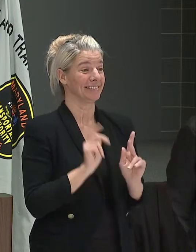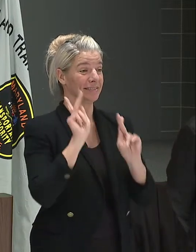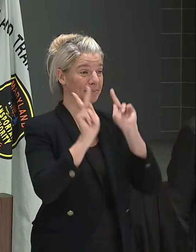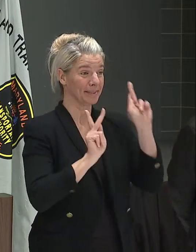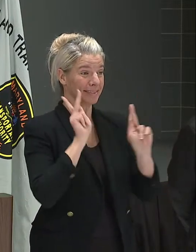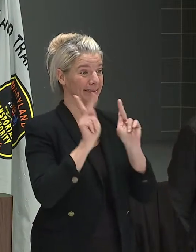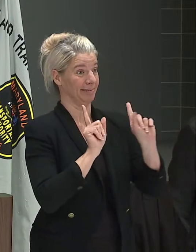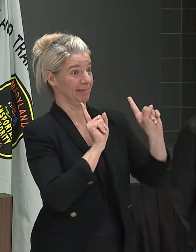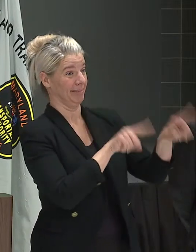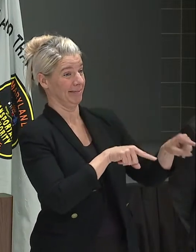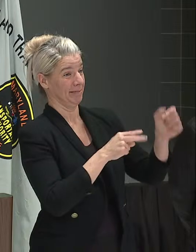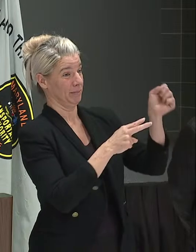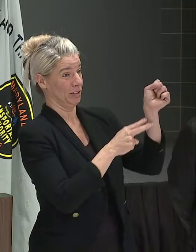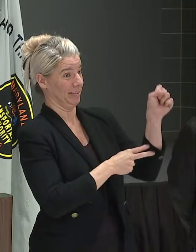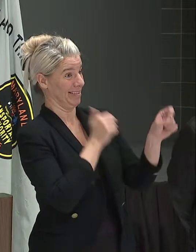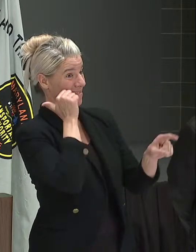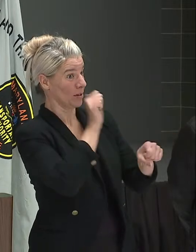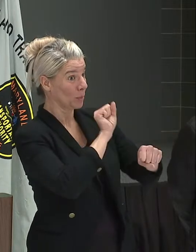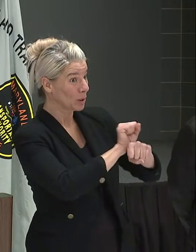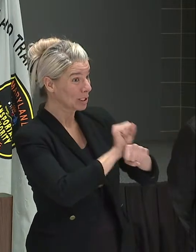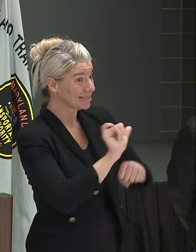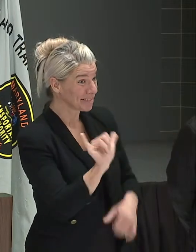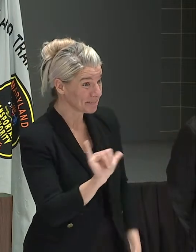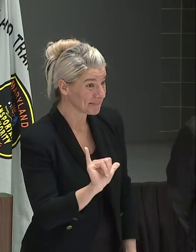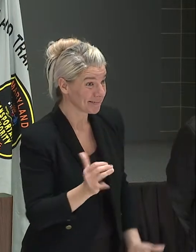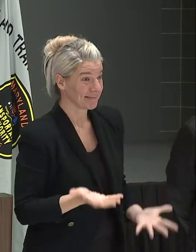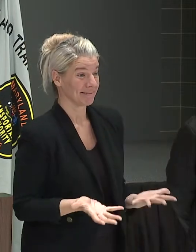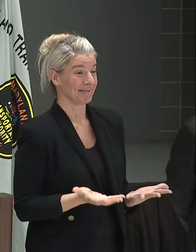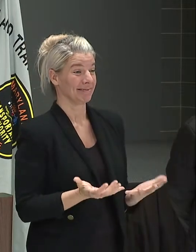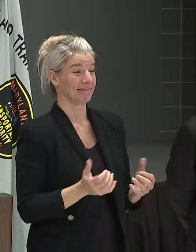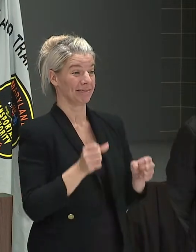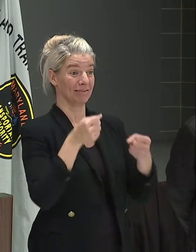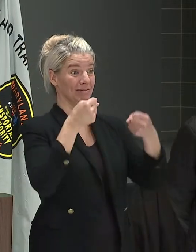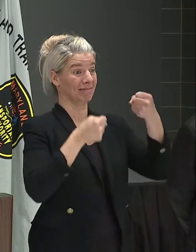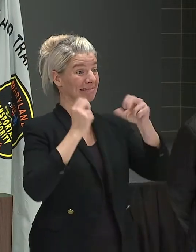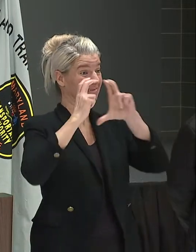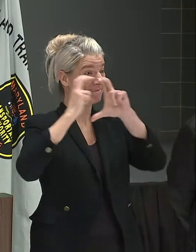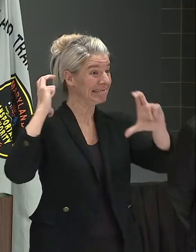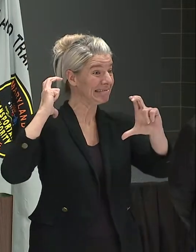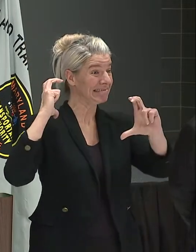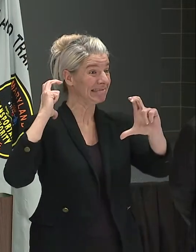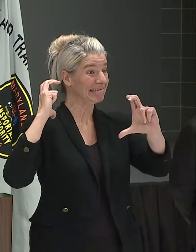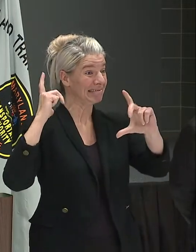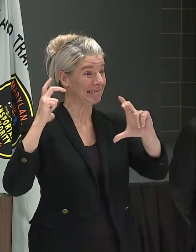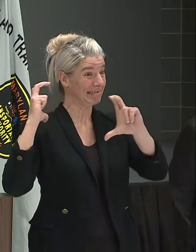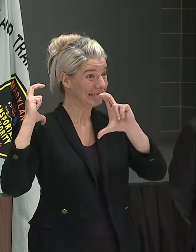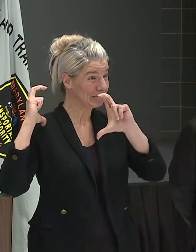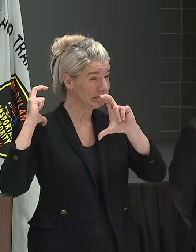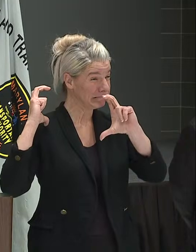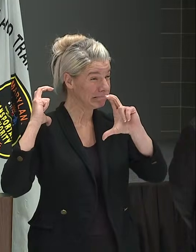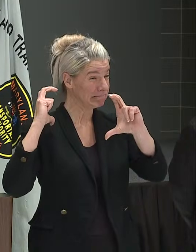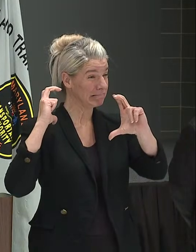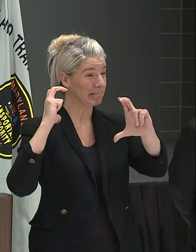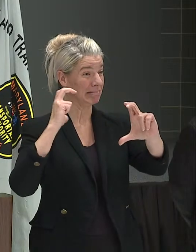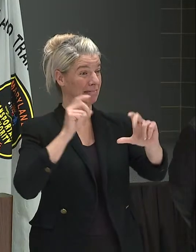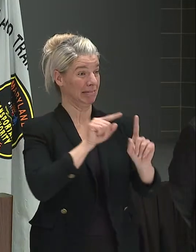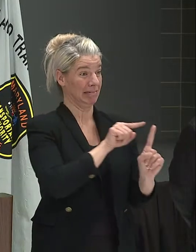work. We're talking about the truckers who haul cargo to and from the